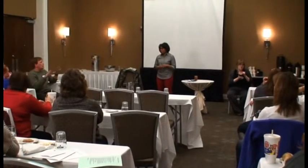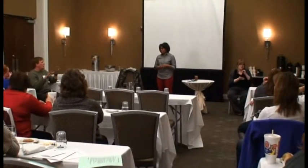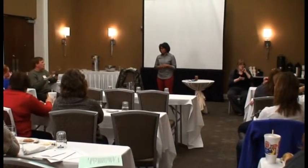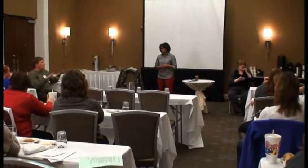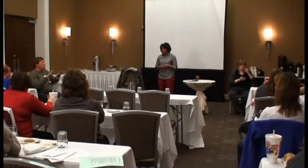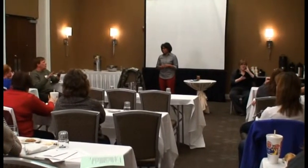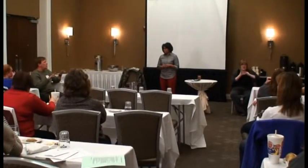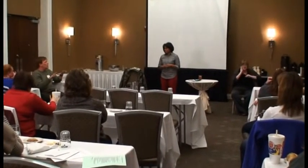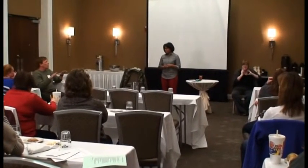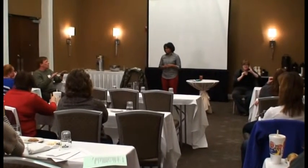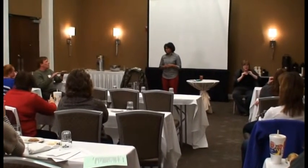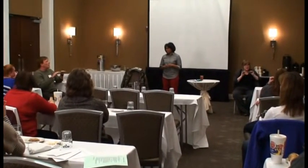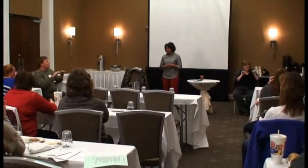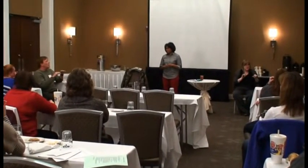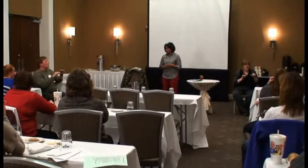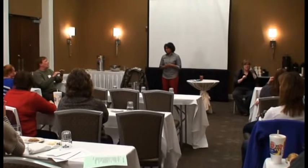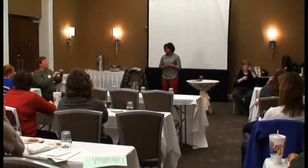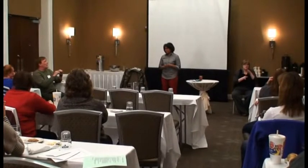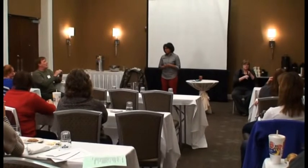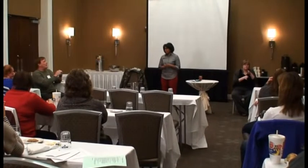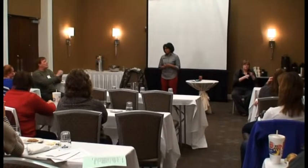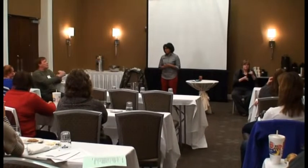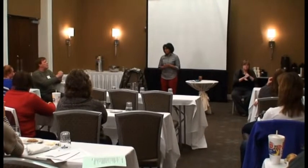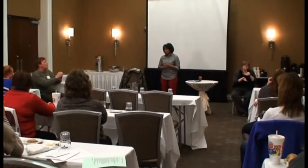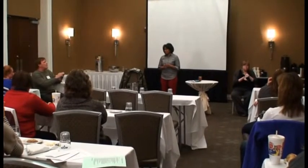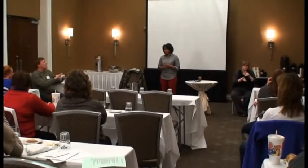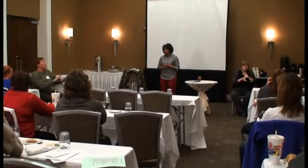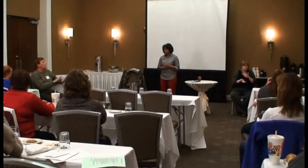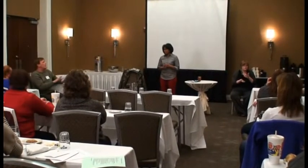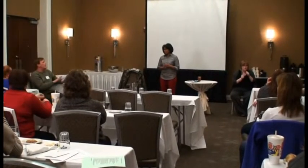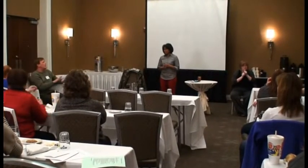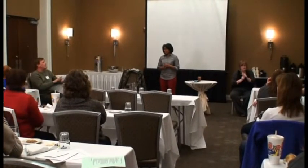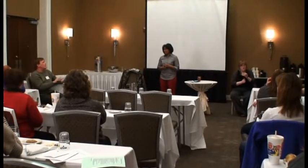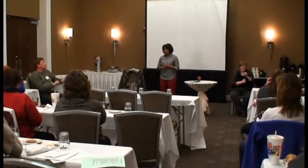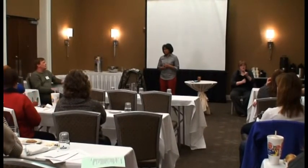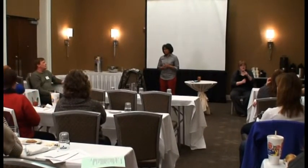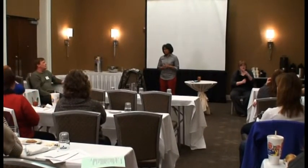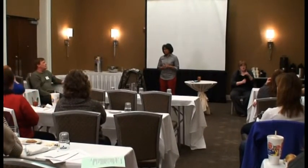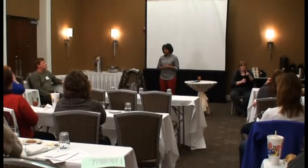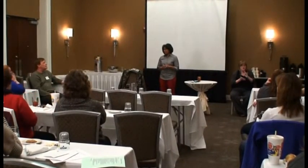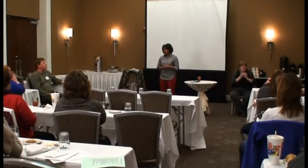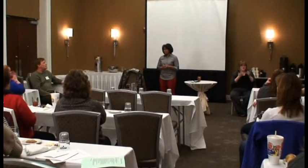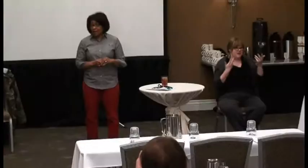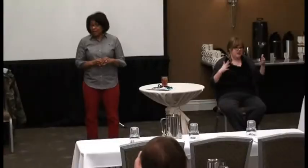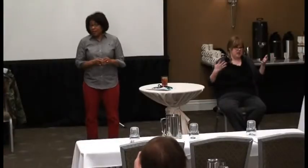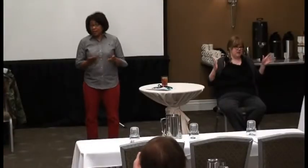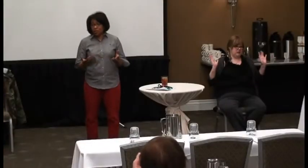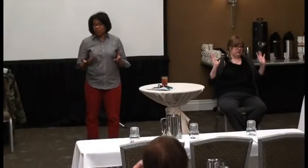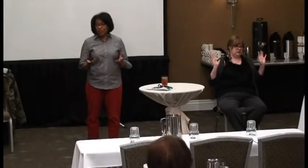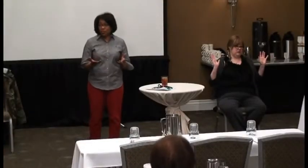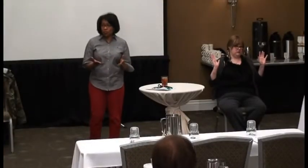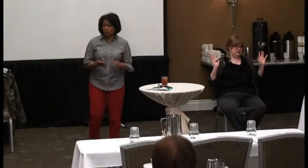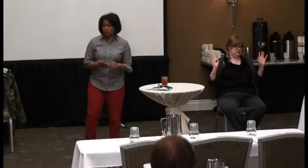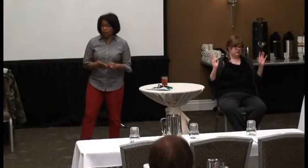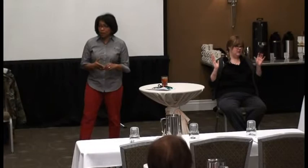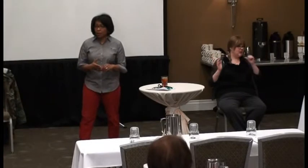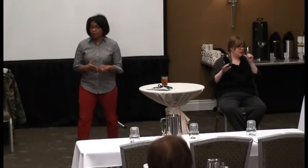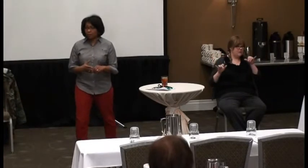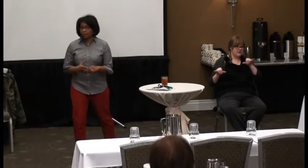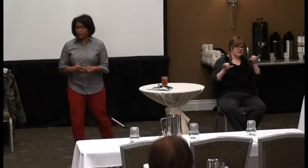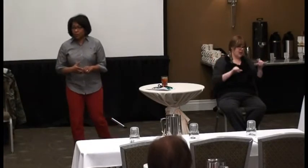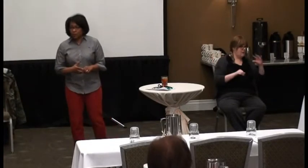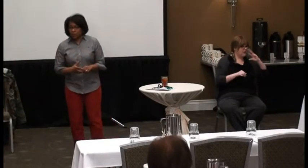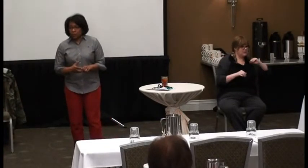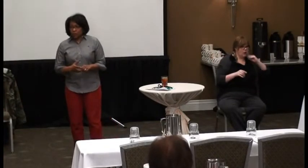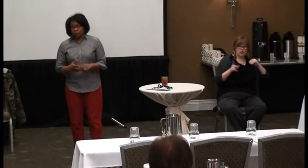their general practitioner, they'll go with ADHD meds and that's it. That's it, yeah, yeah. And again, you know, that's where,